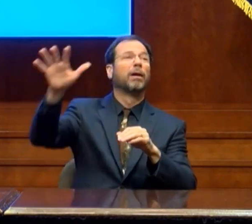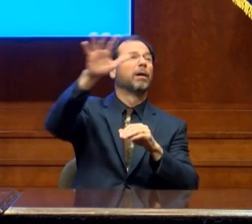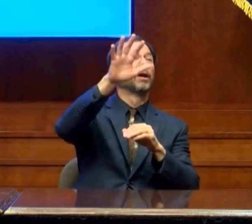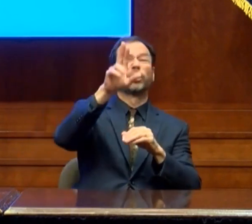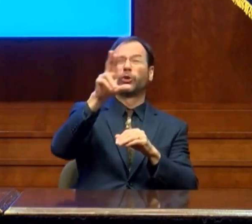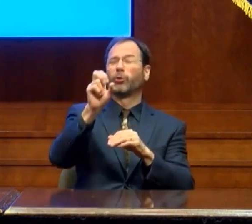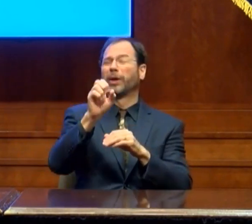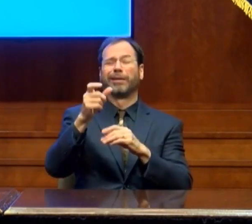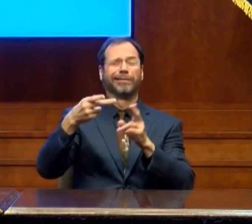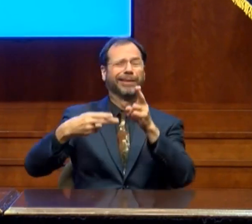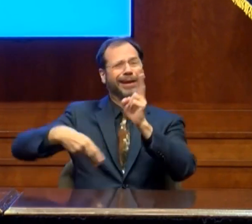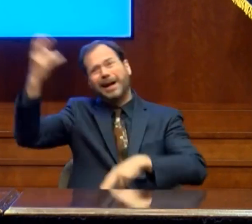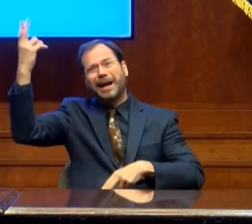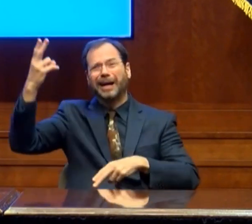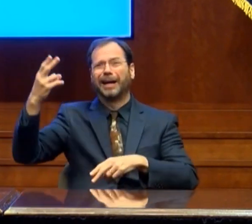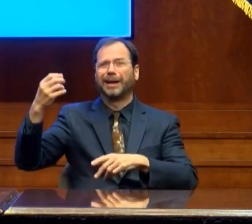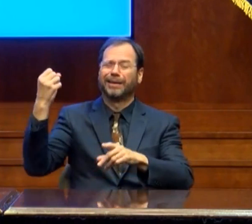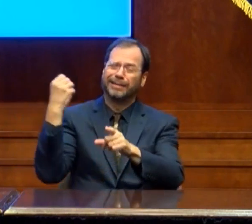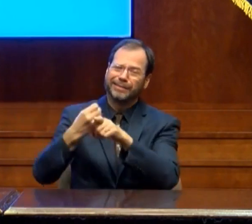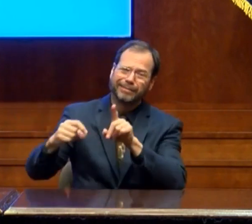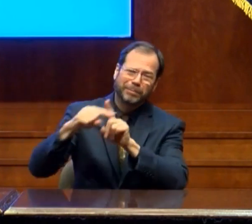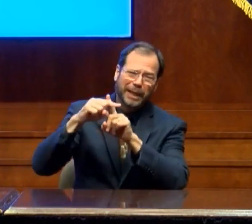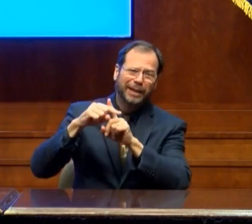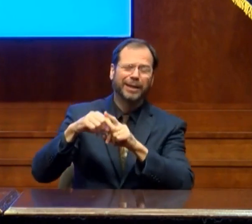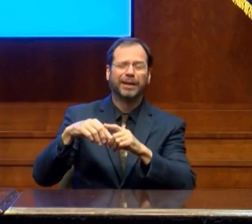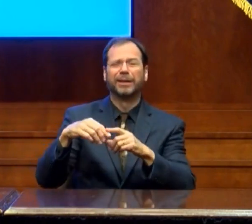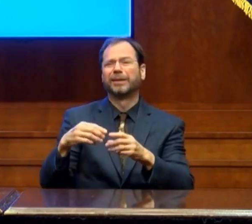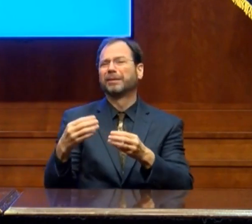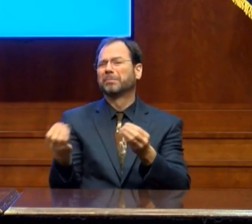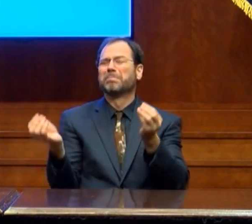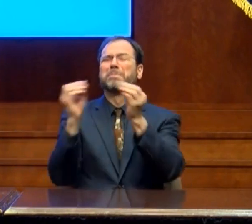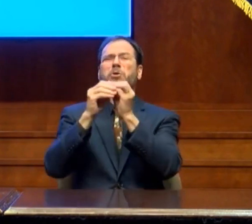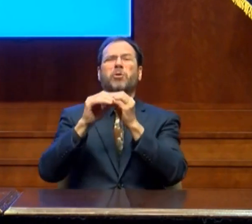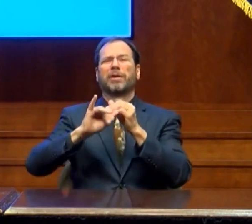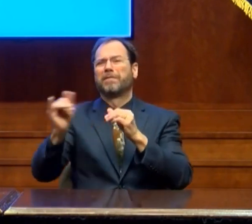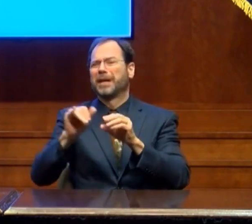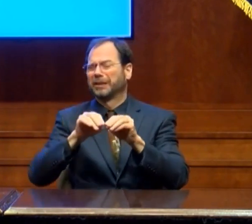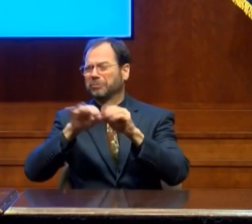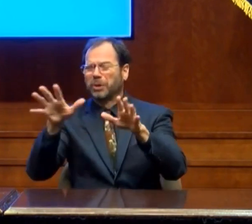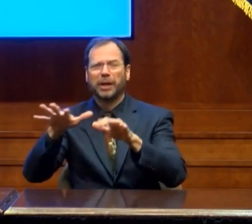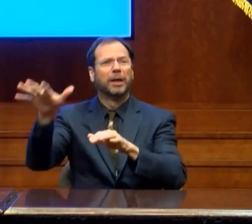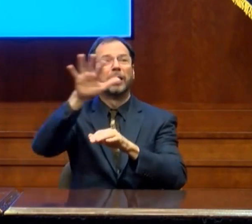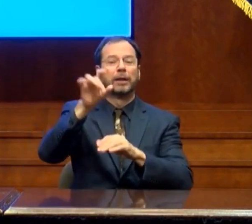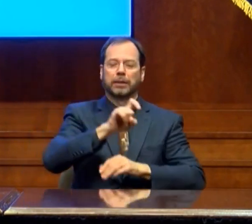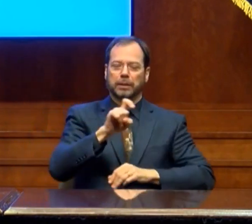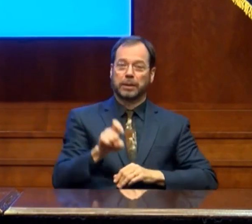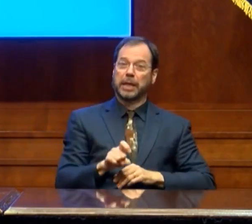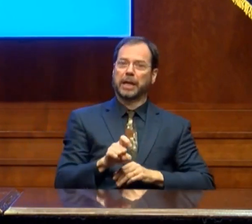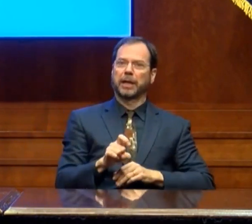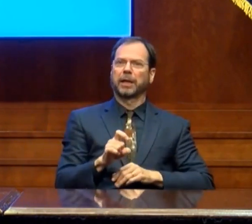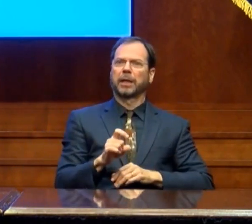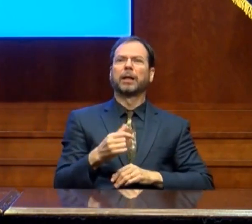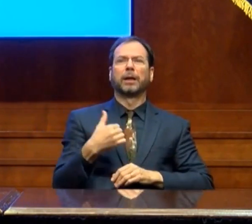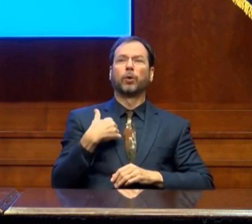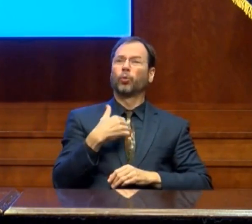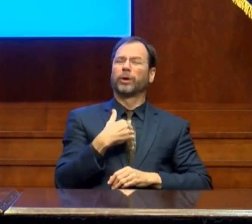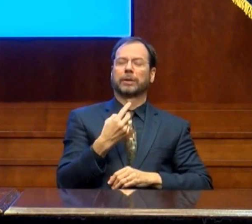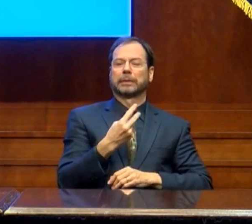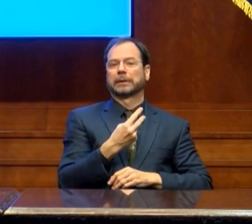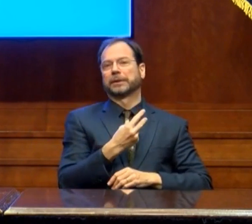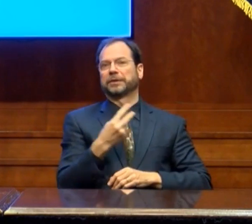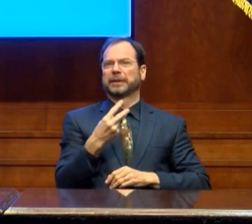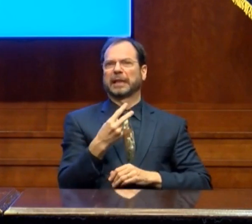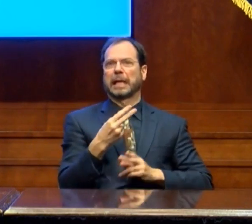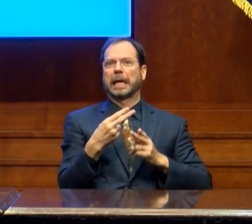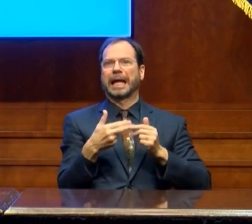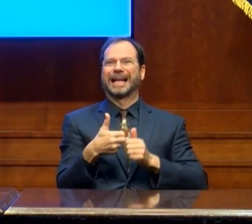far more infectious rate and far more people who have tested positive for COVID-19, Texas ranks second most